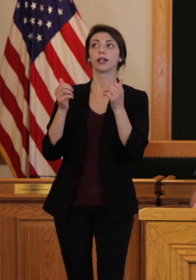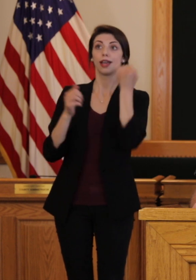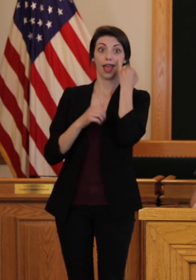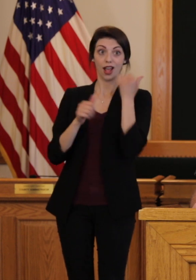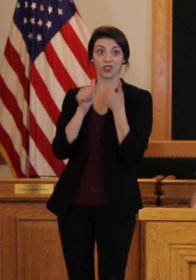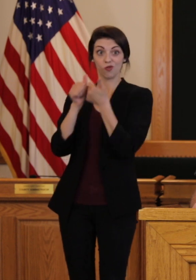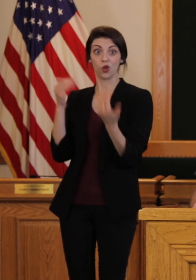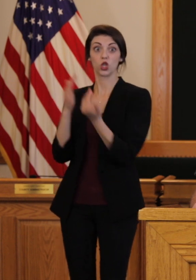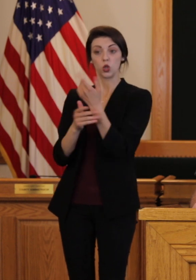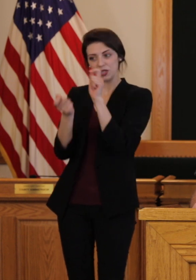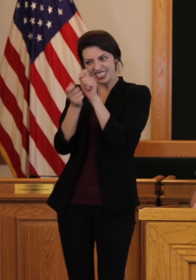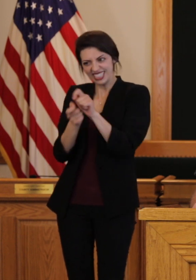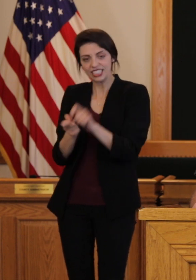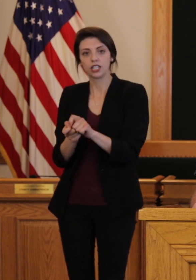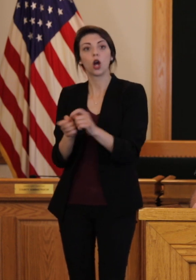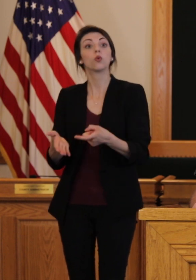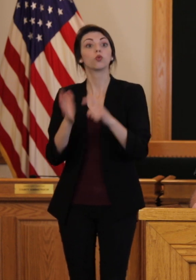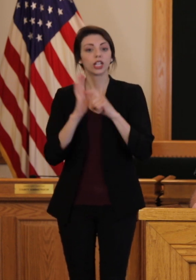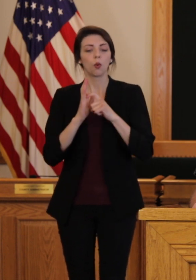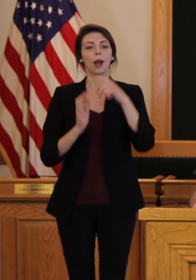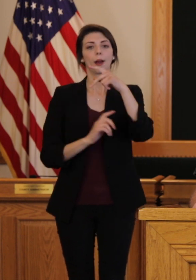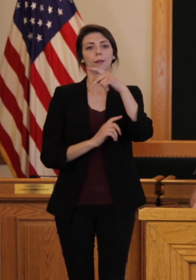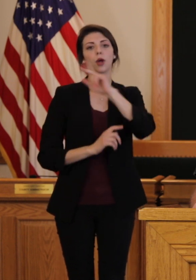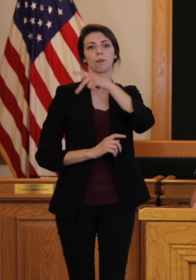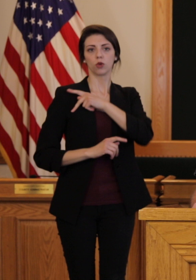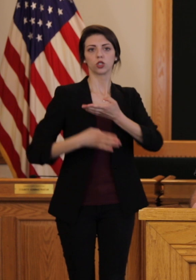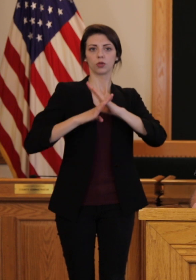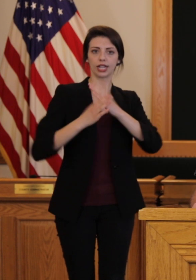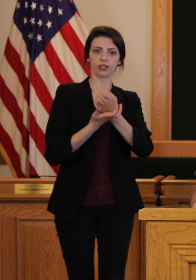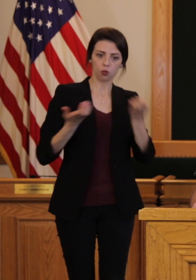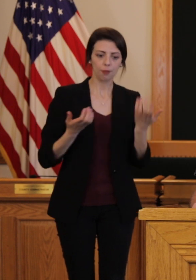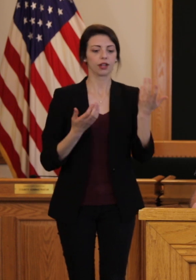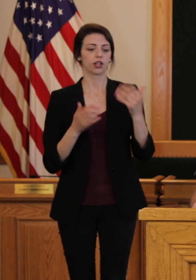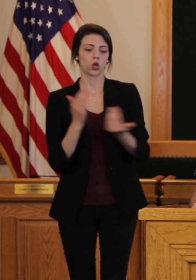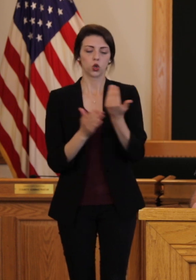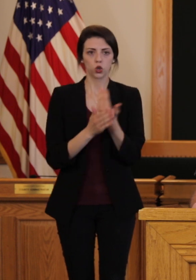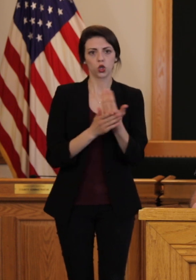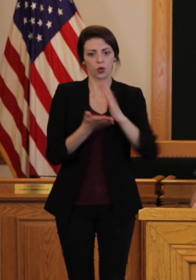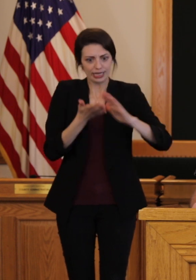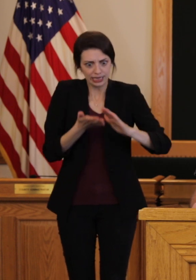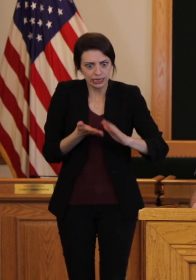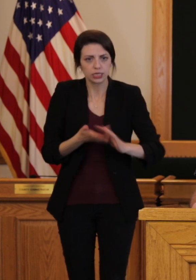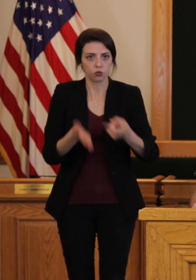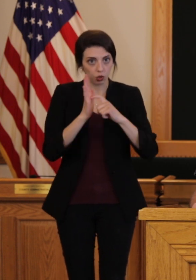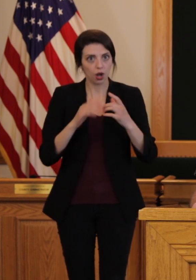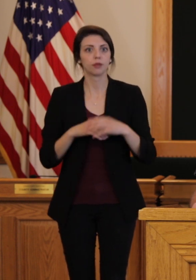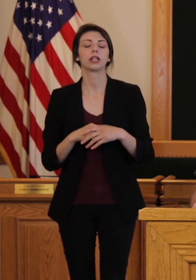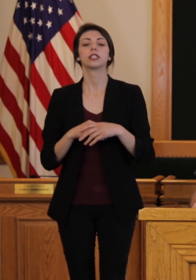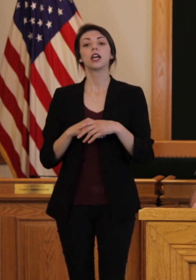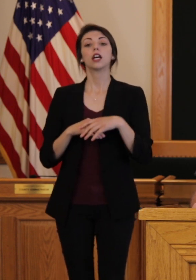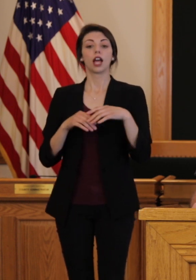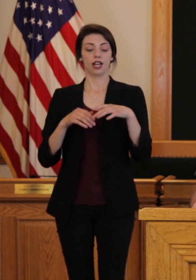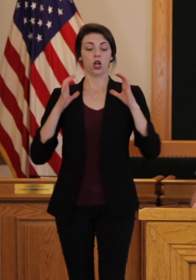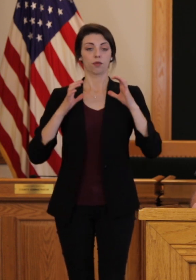restrictions, including use of personal protective equipment, new hygiene, cleaning, and disinfection requirements, employee screenings,